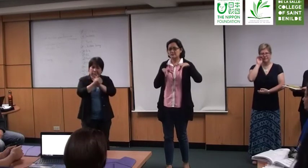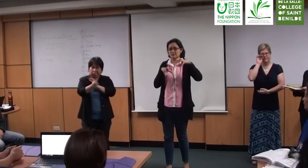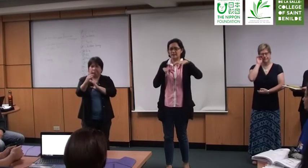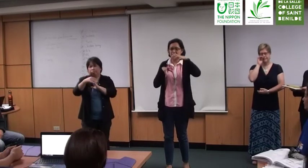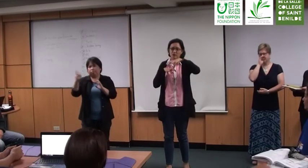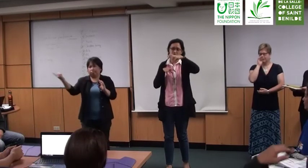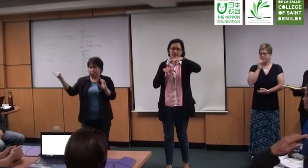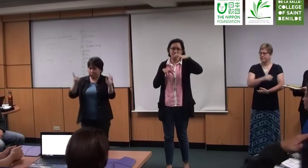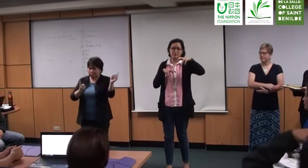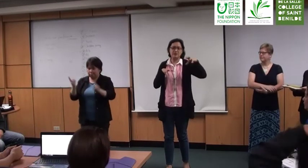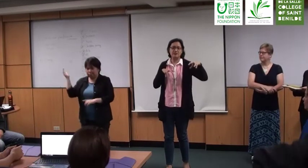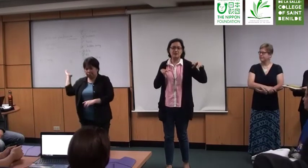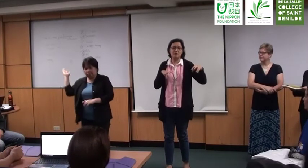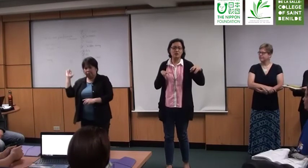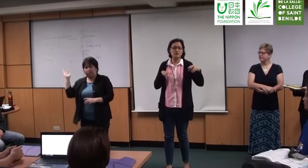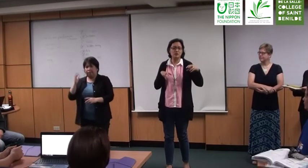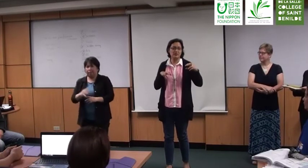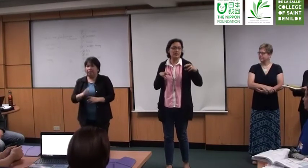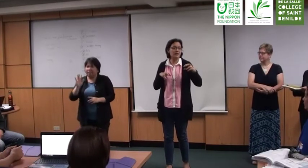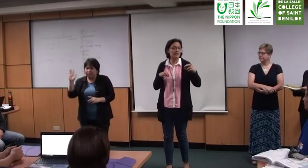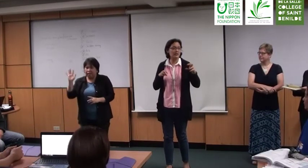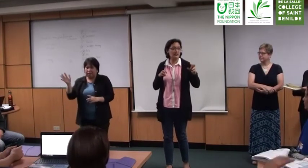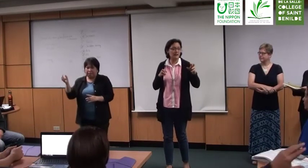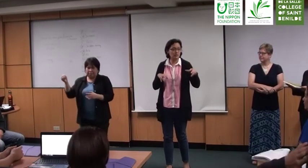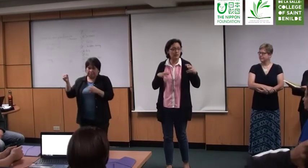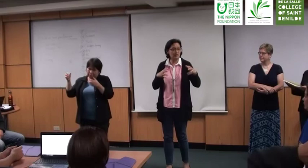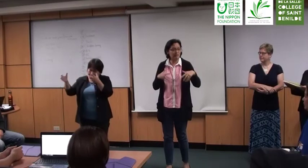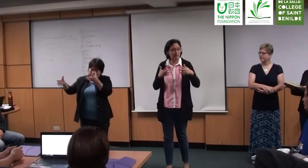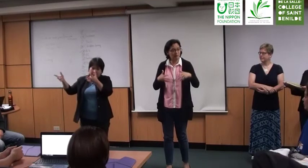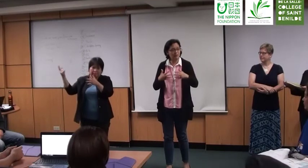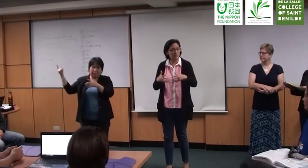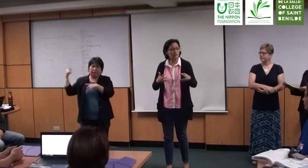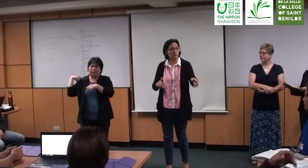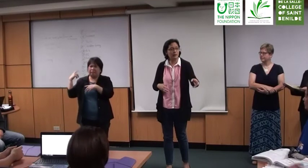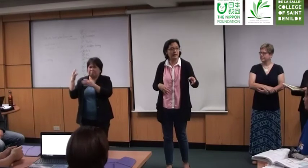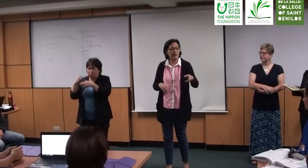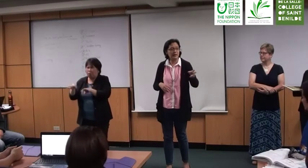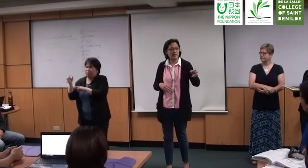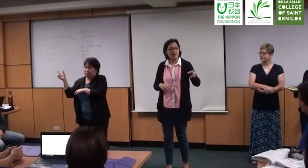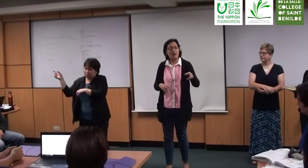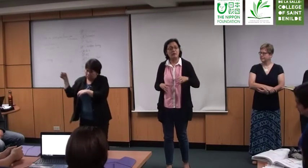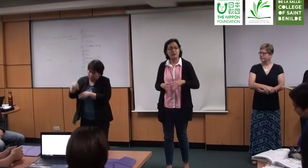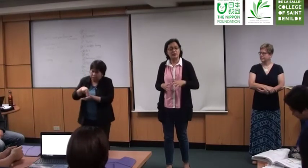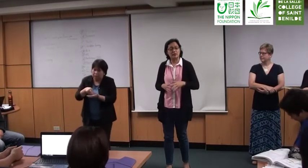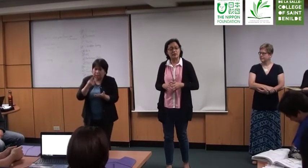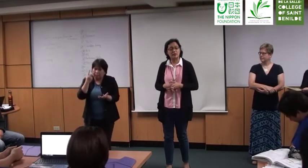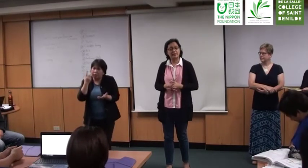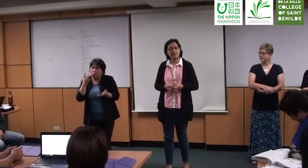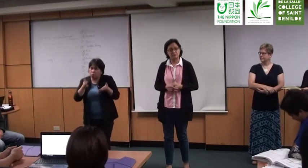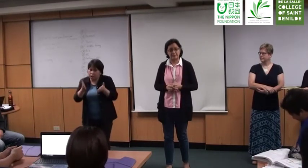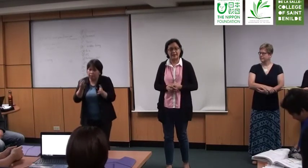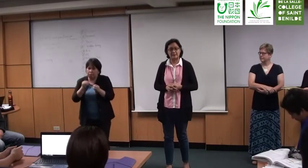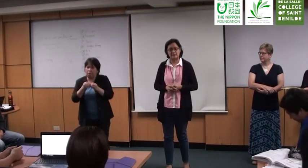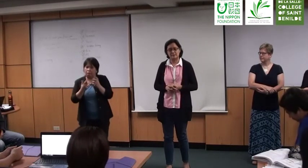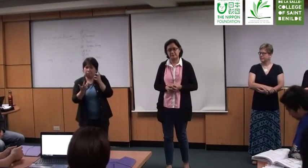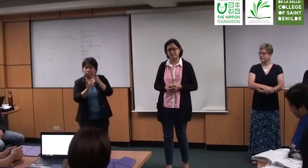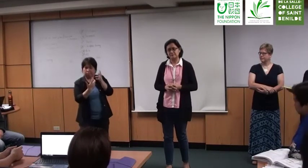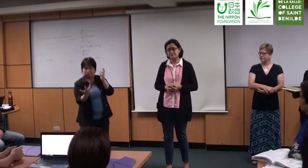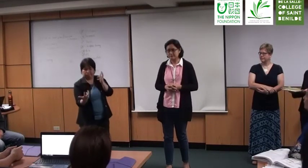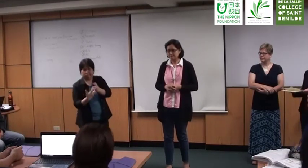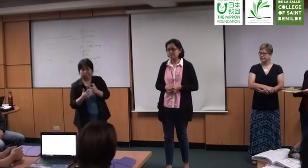Because those expertise are also critical as we develop along the way our lesson